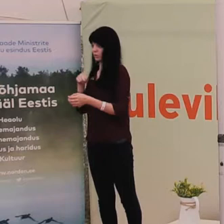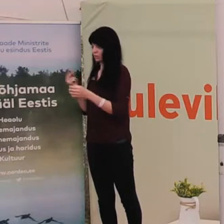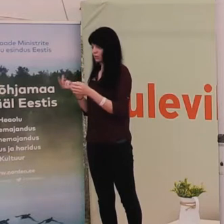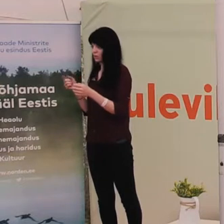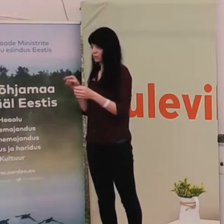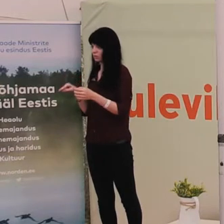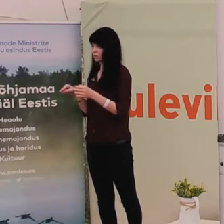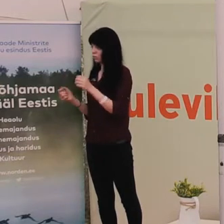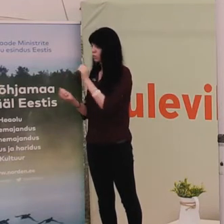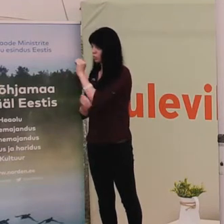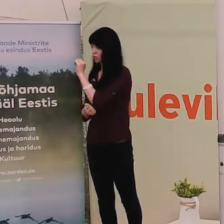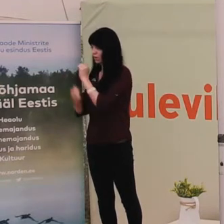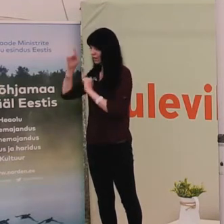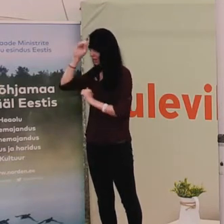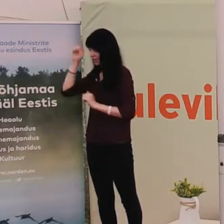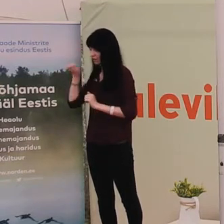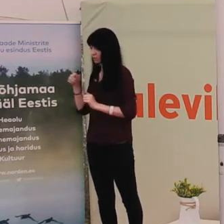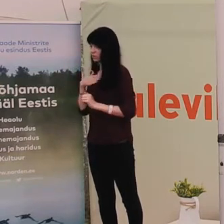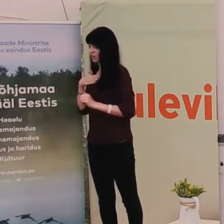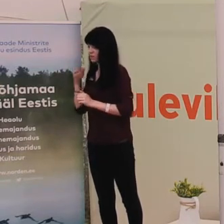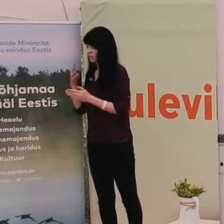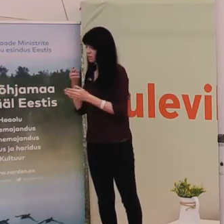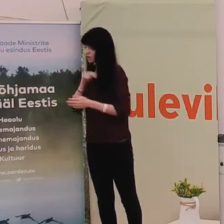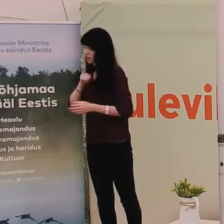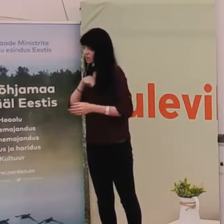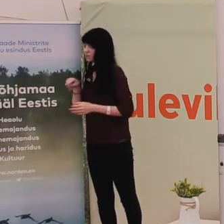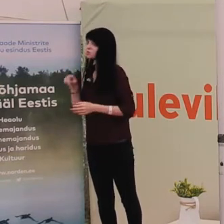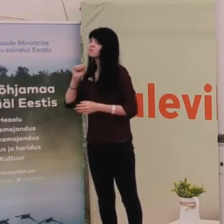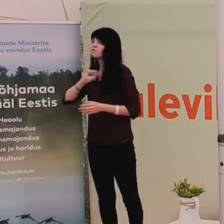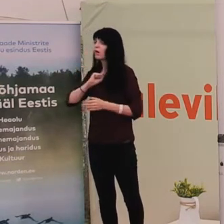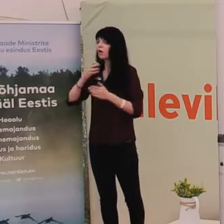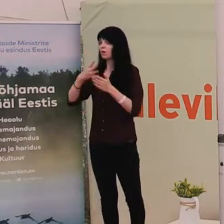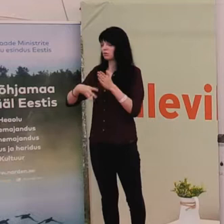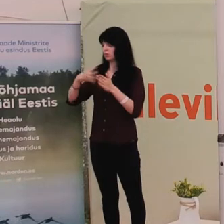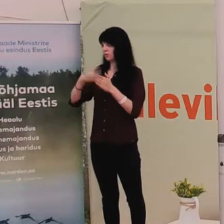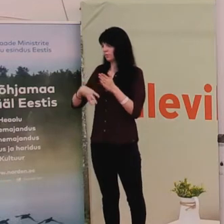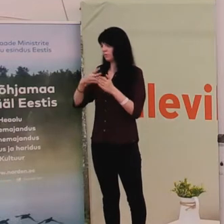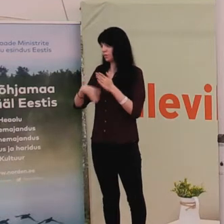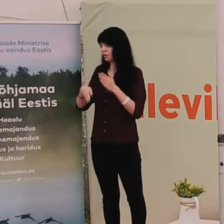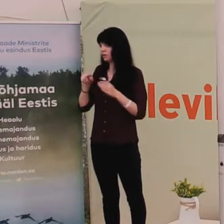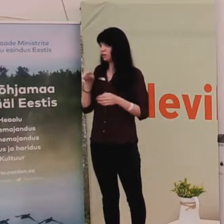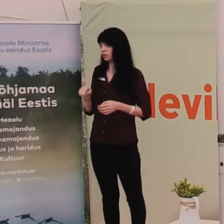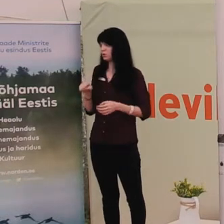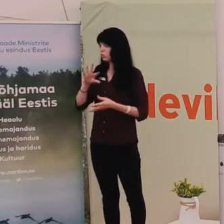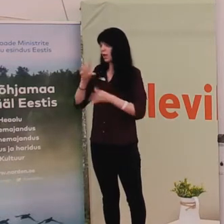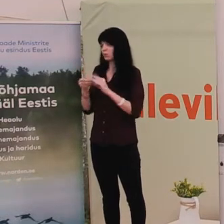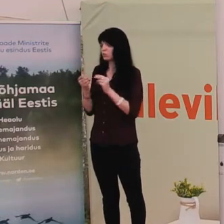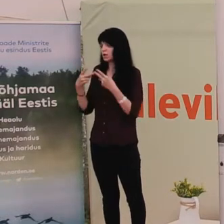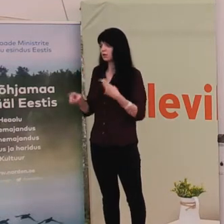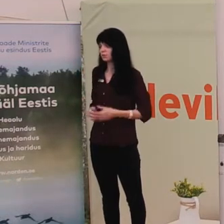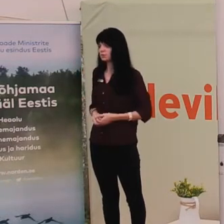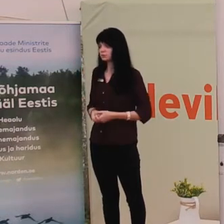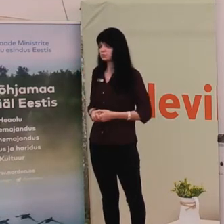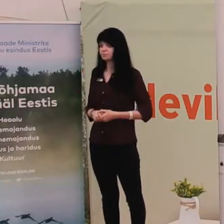living standards to a normal level. So we have to take this into account, and the calculus then looks a little bit different. Mikael,